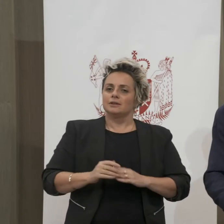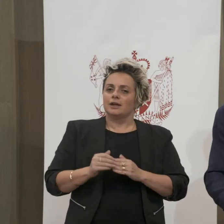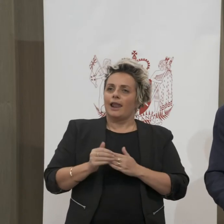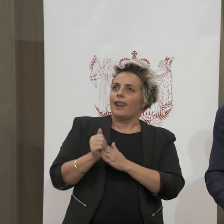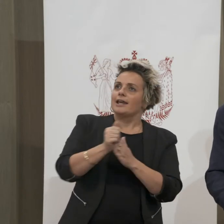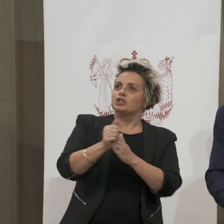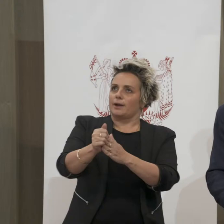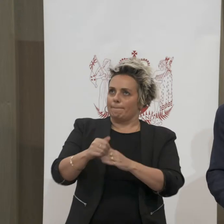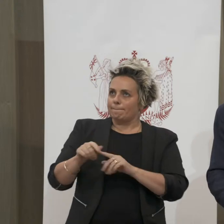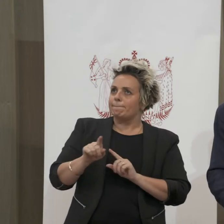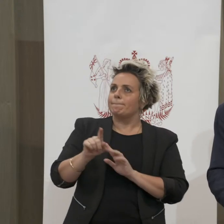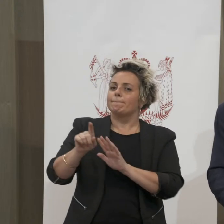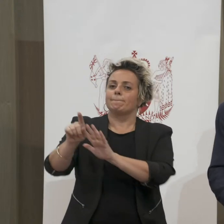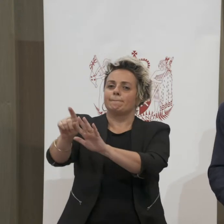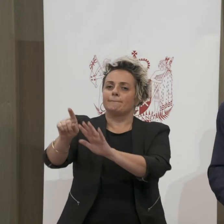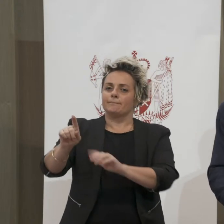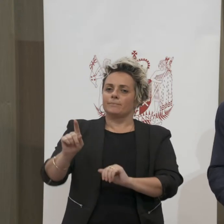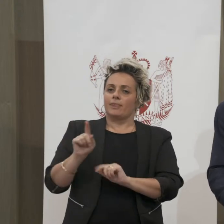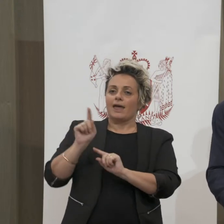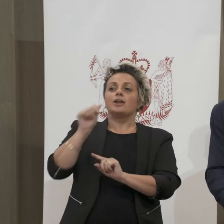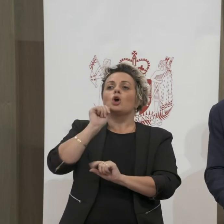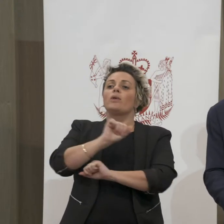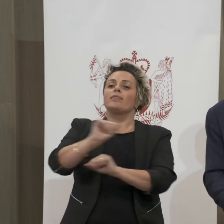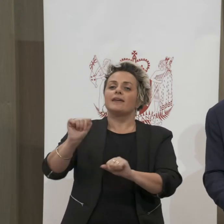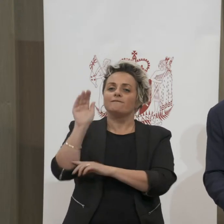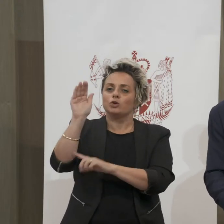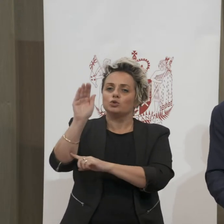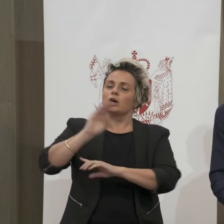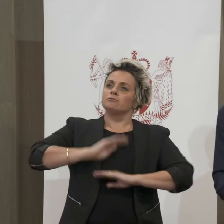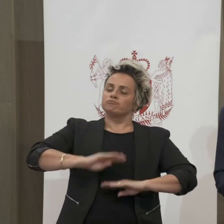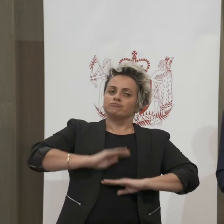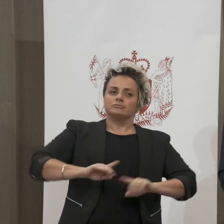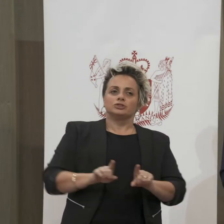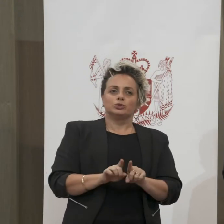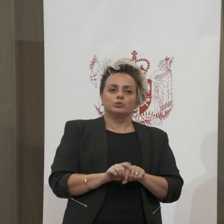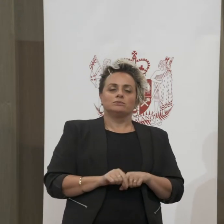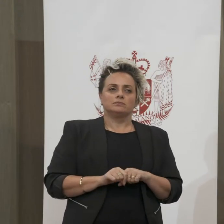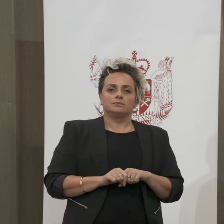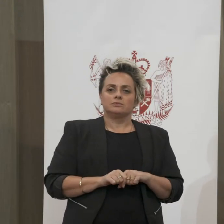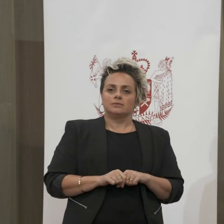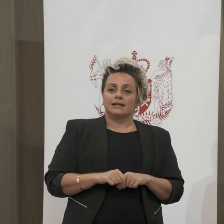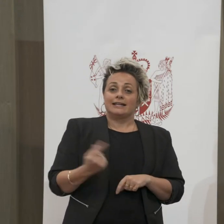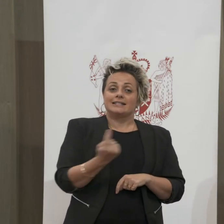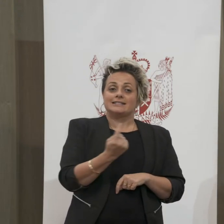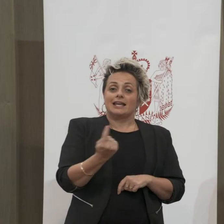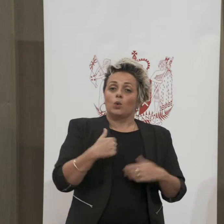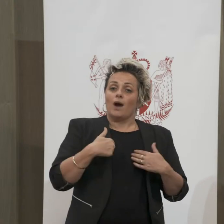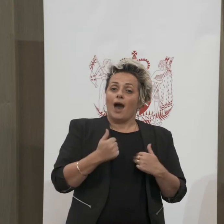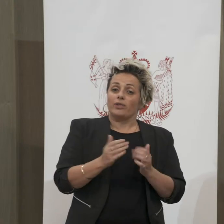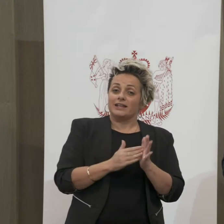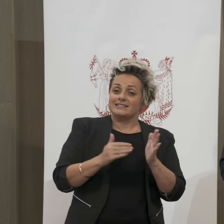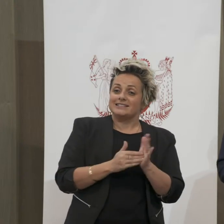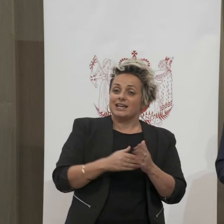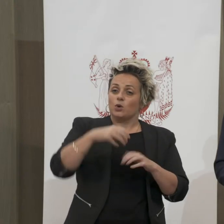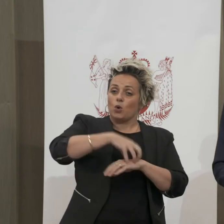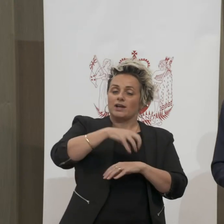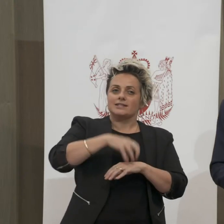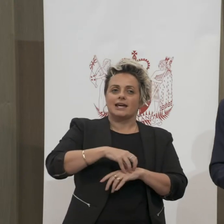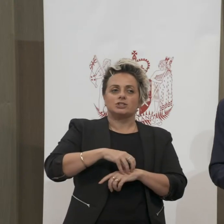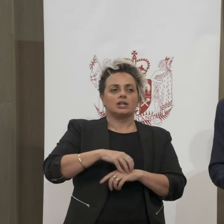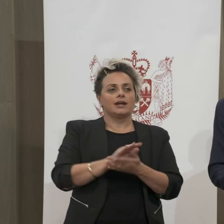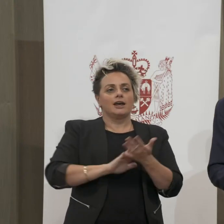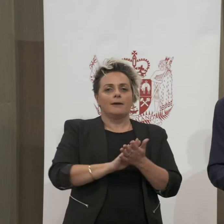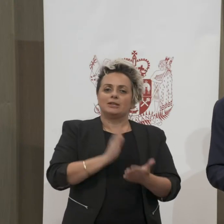and gives them certainty about their future. A single Health NZ organisation will allow for